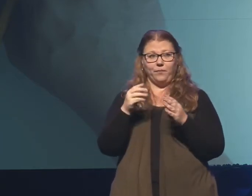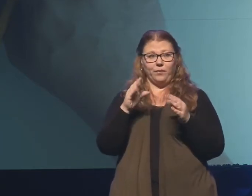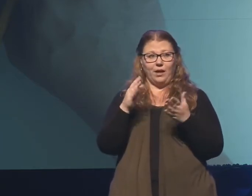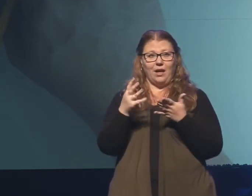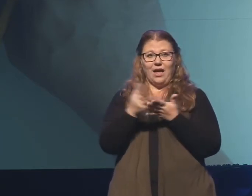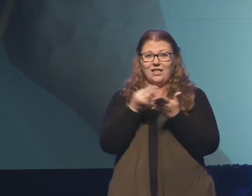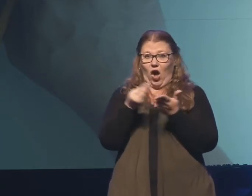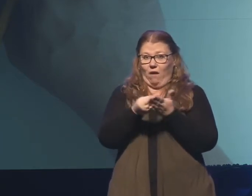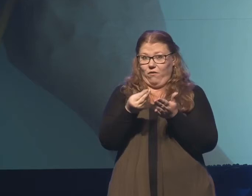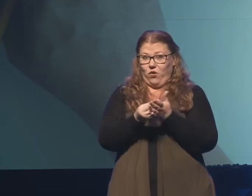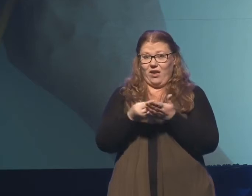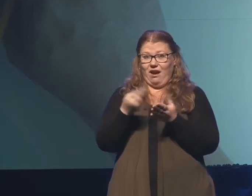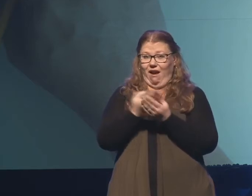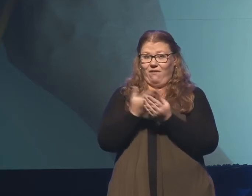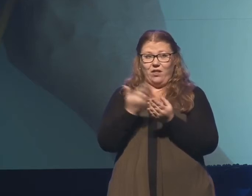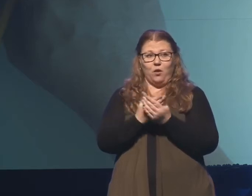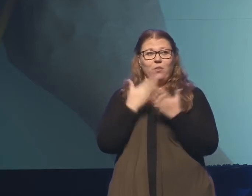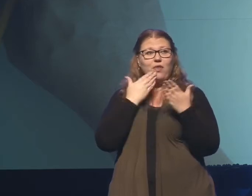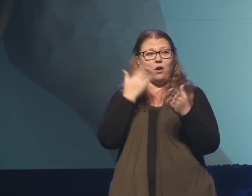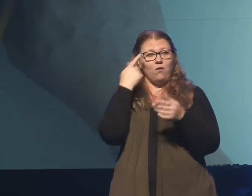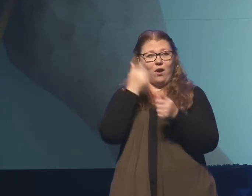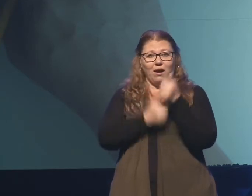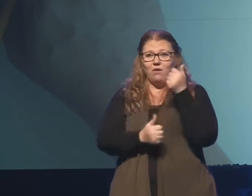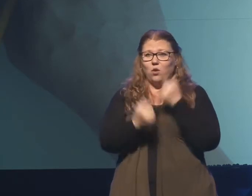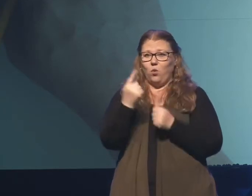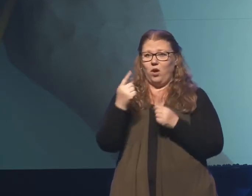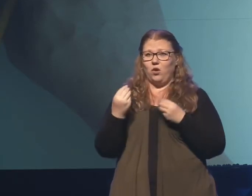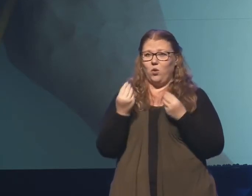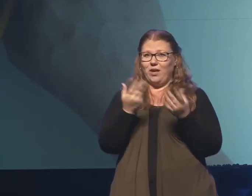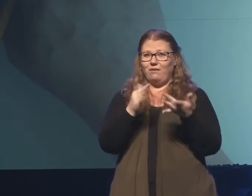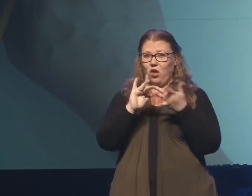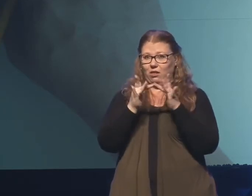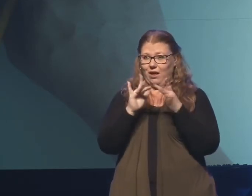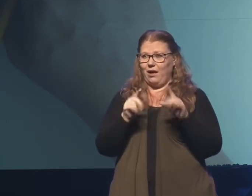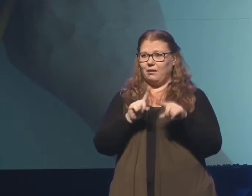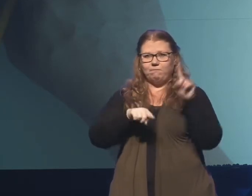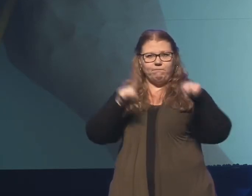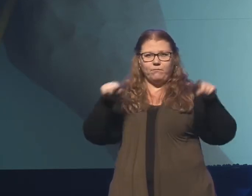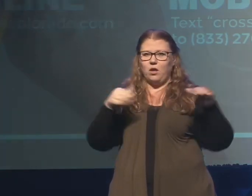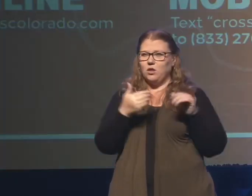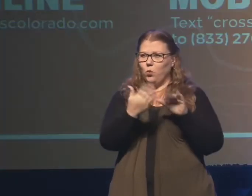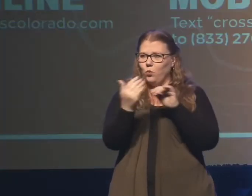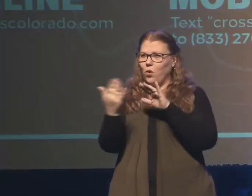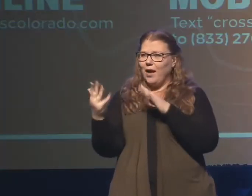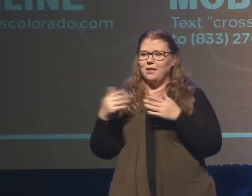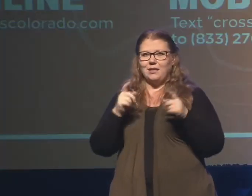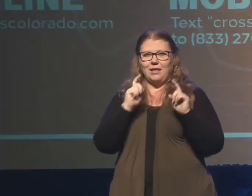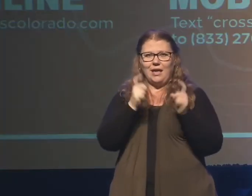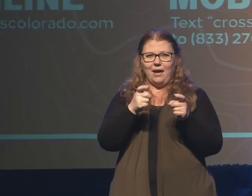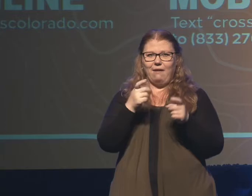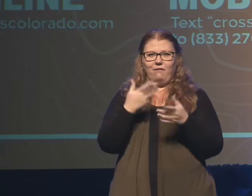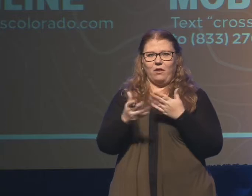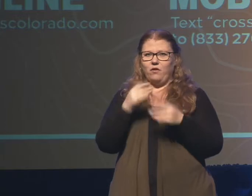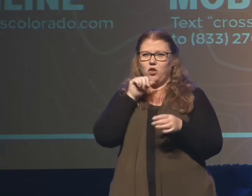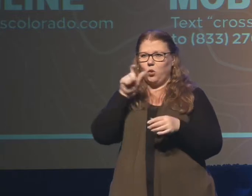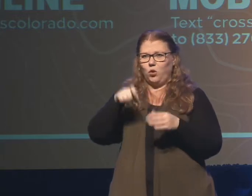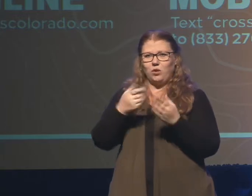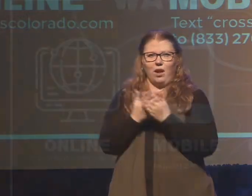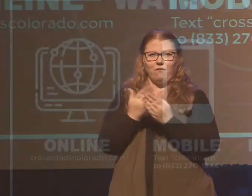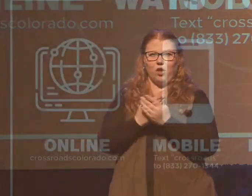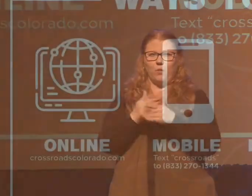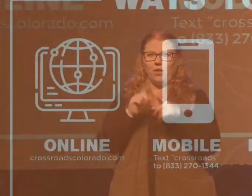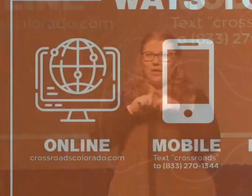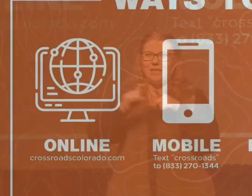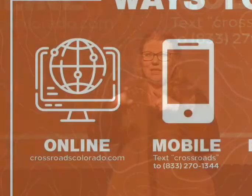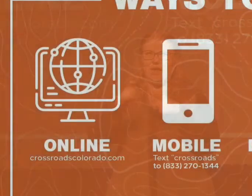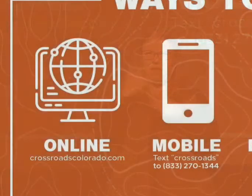out and participate, thank you to everybody who gives. Online, there are a lot of ways to give as well, even if you don't use an envelope. You can text Crossroads